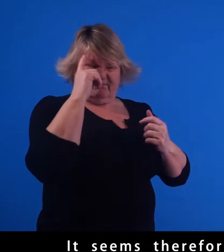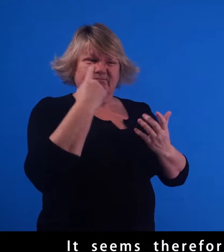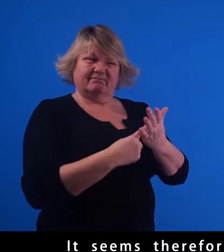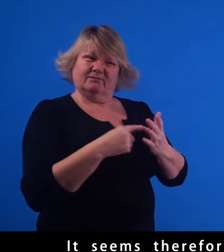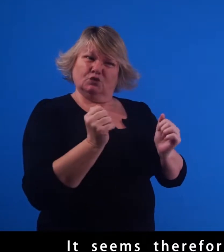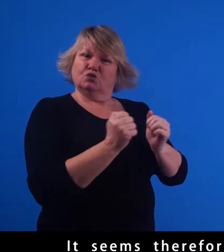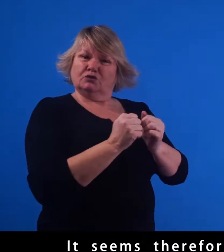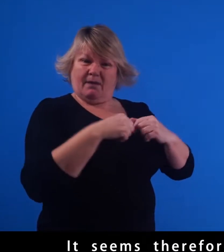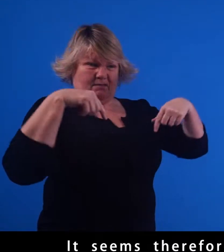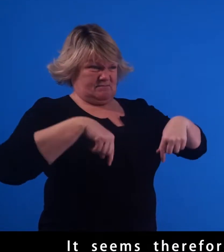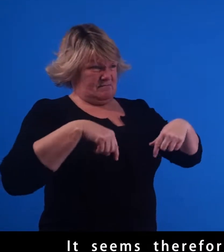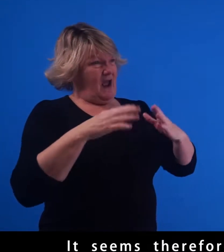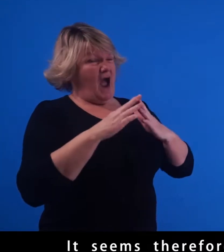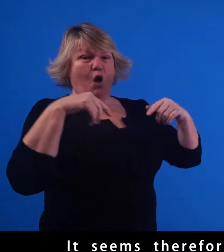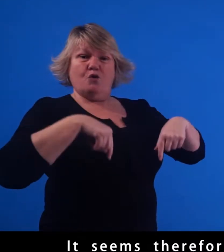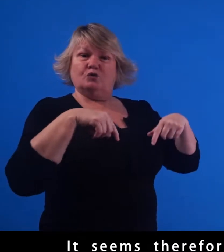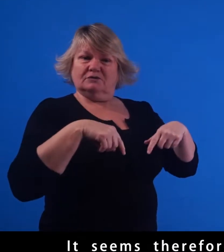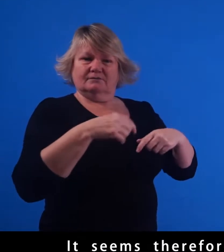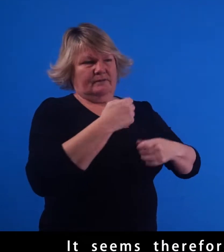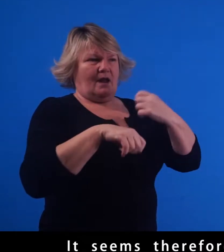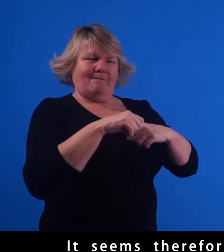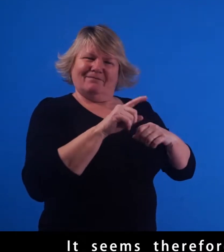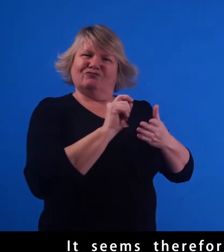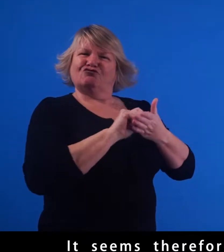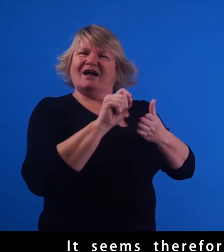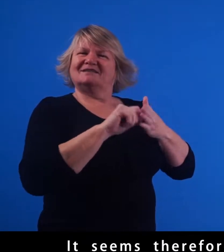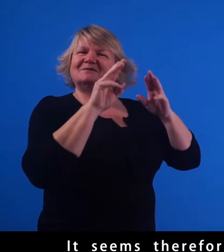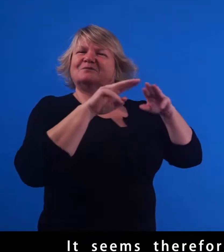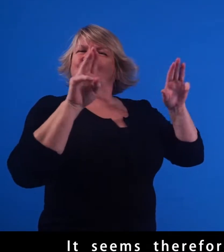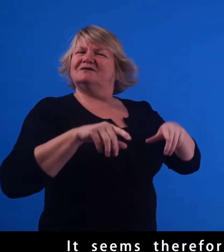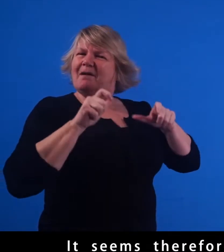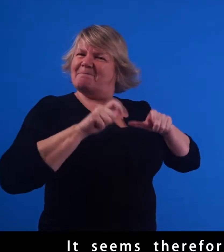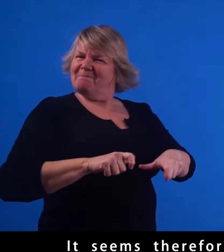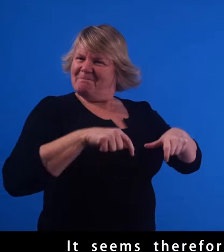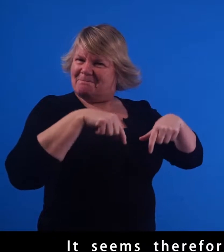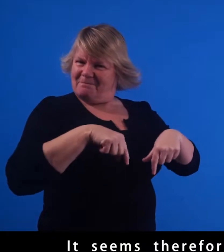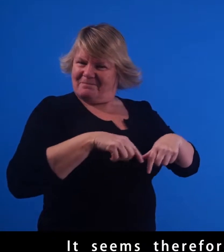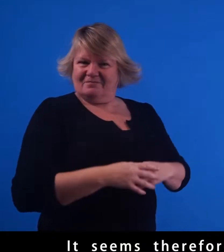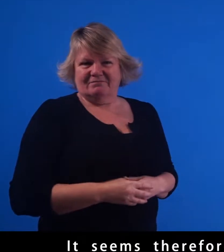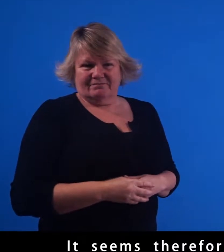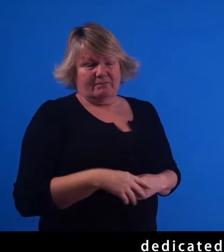It seems therefore fitting that her house is now home to the Writers' Museum,